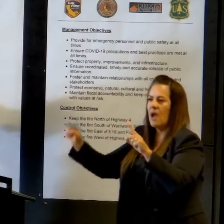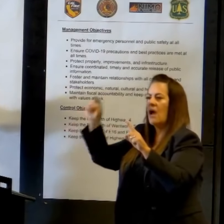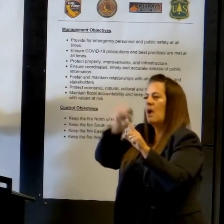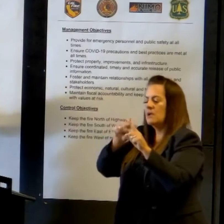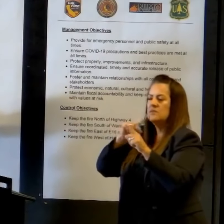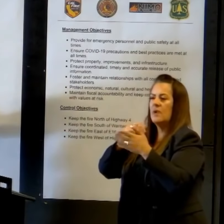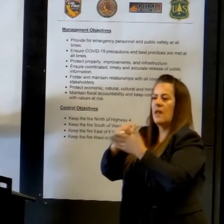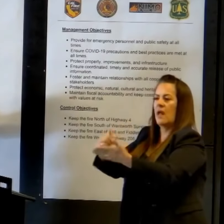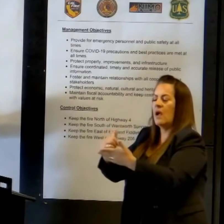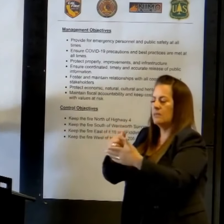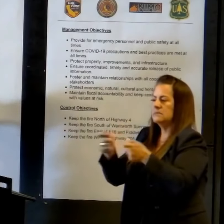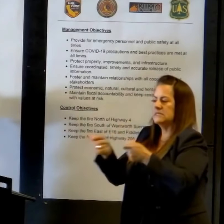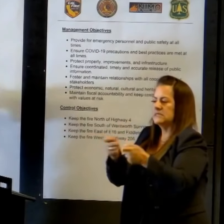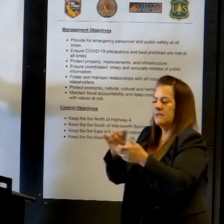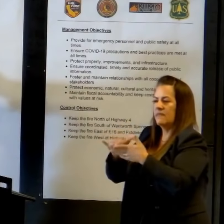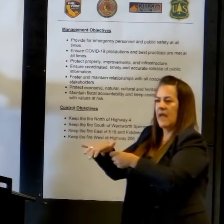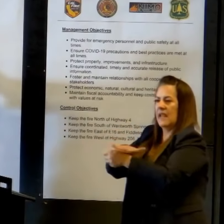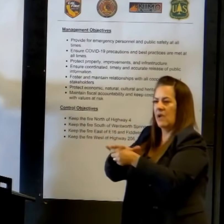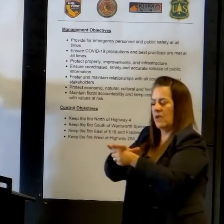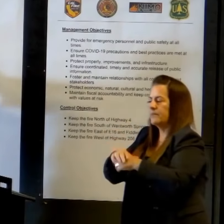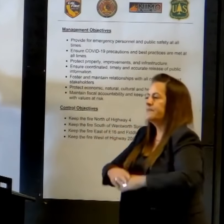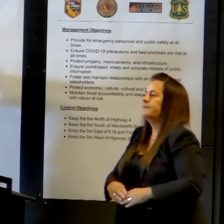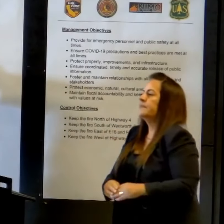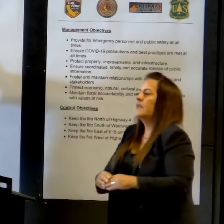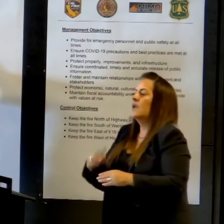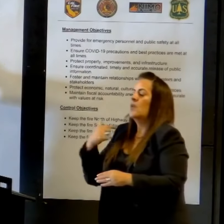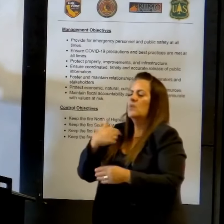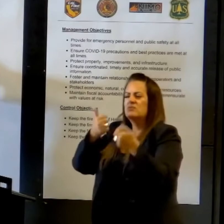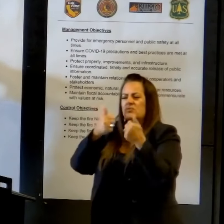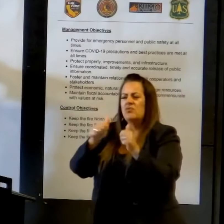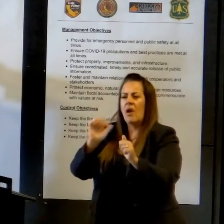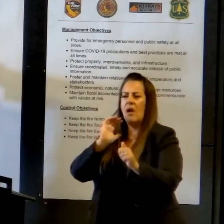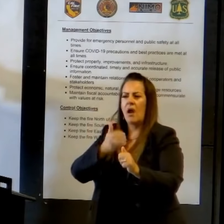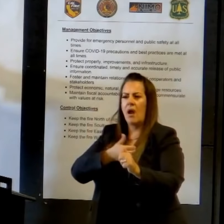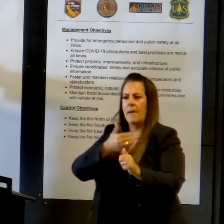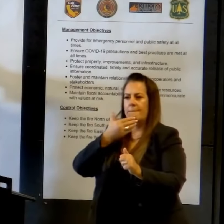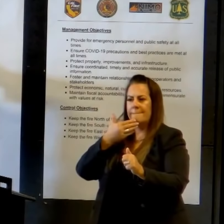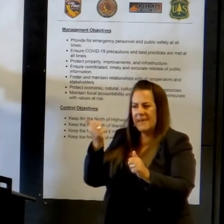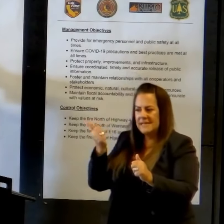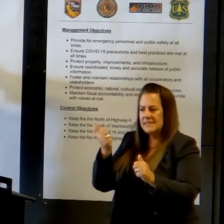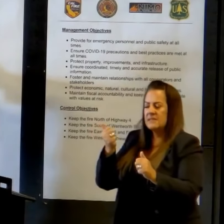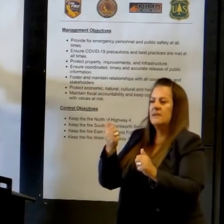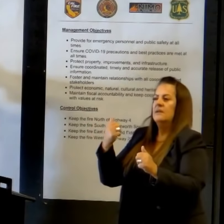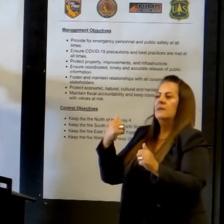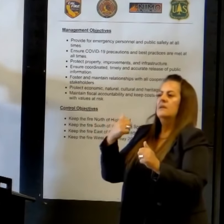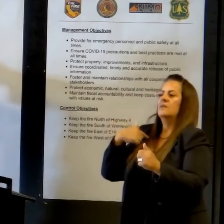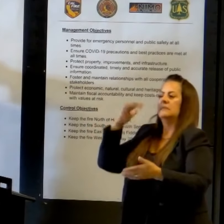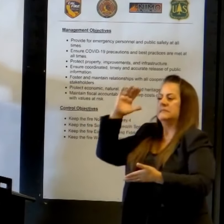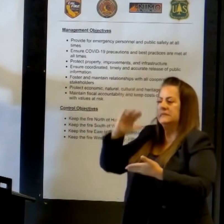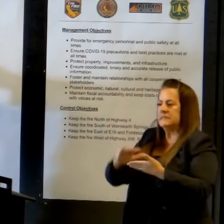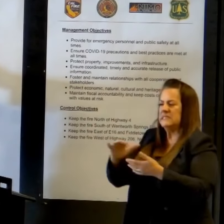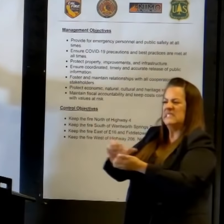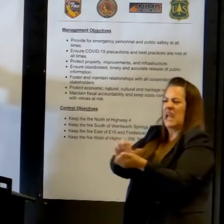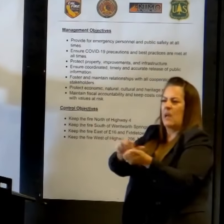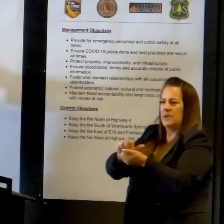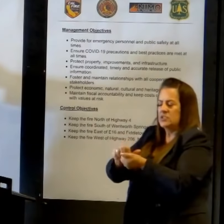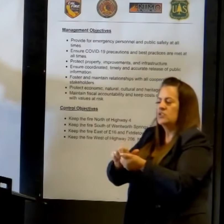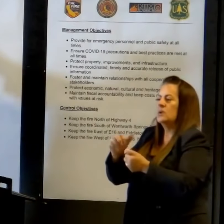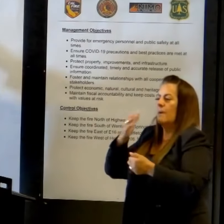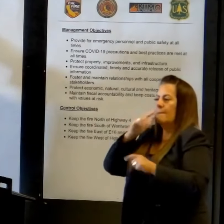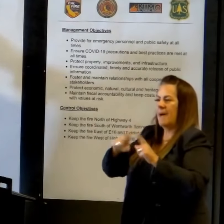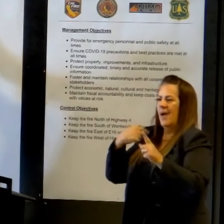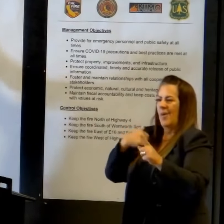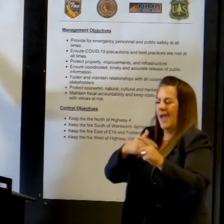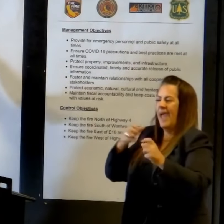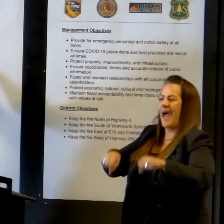feature that we're looking at in the future. However, we're trying to make this footprint as small as possible on the landscape, but there is the